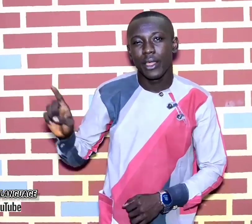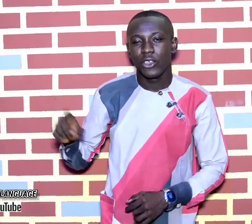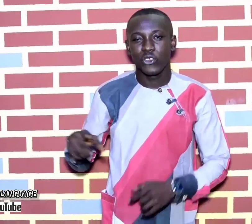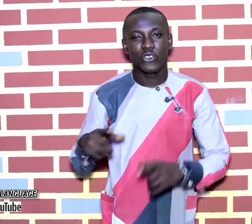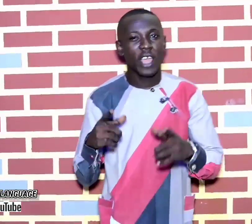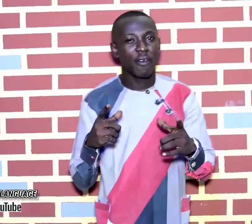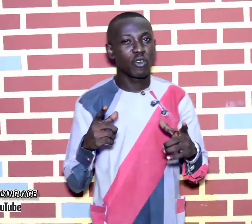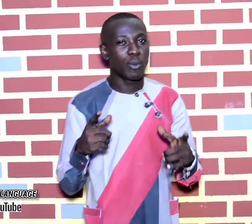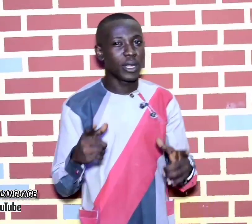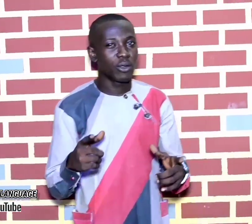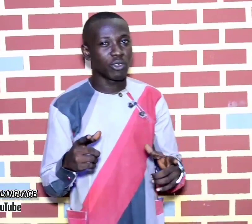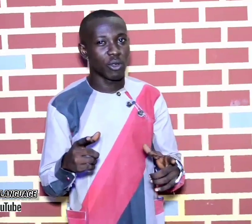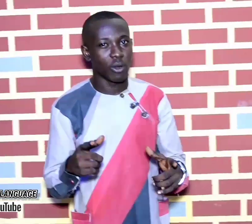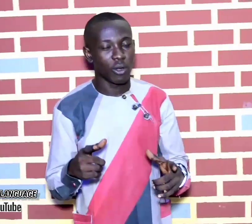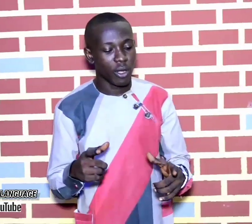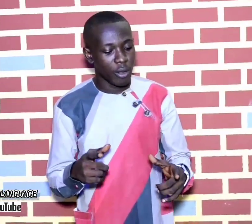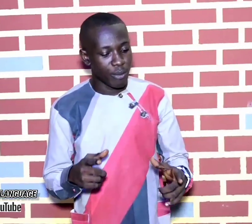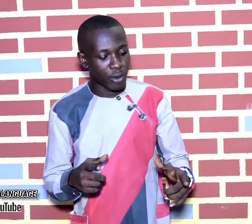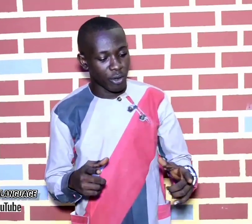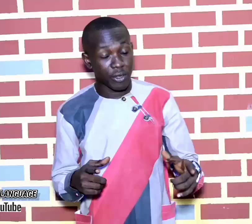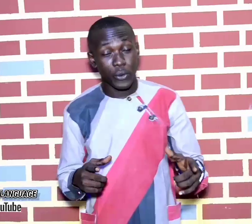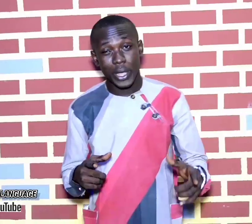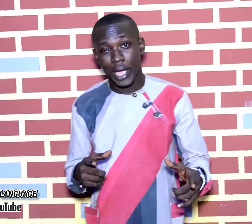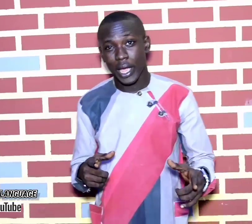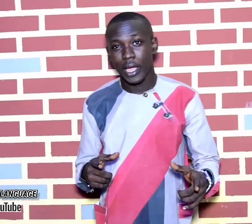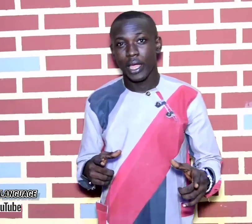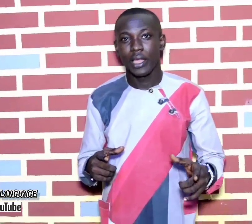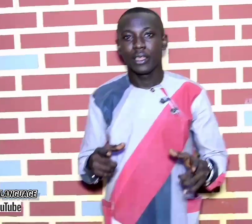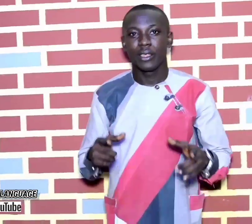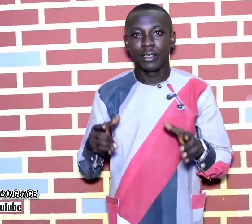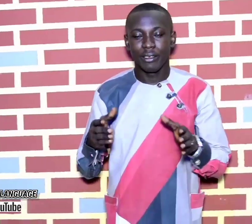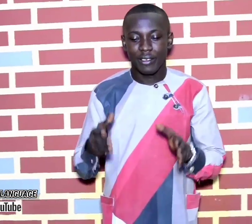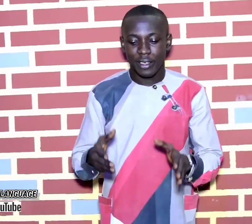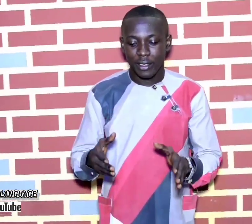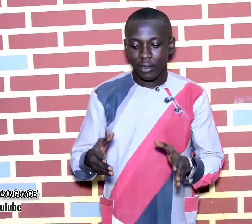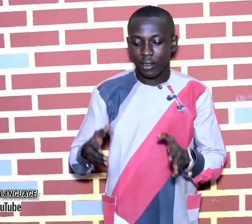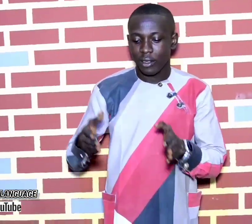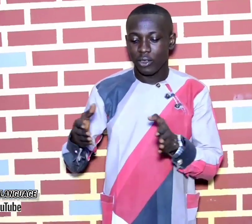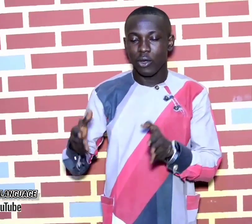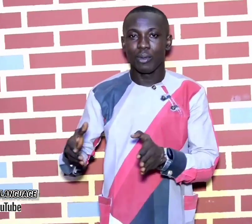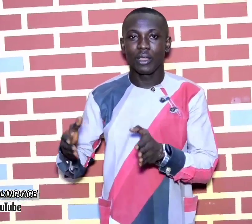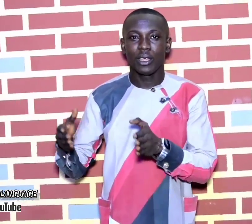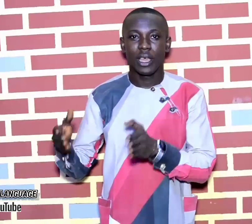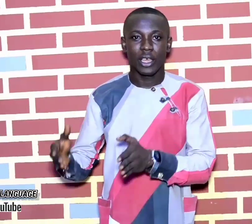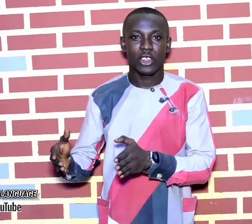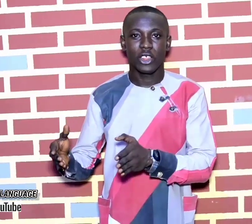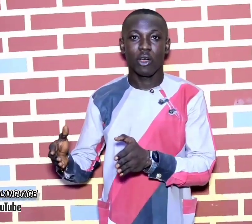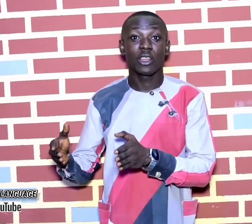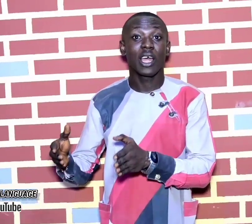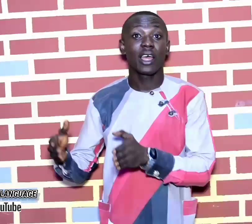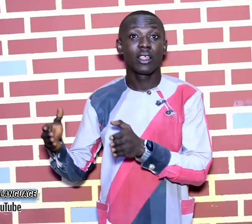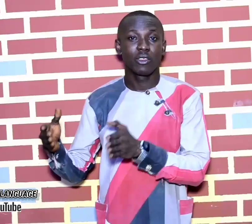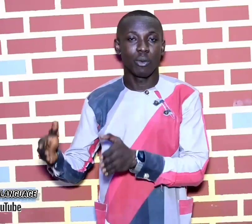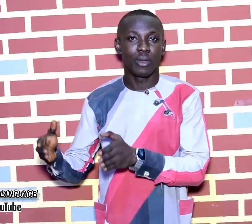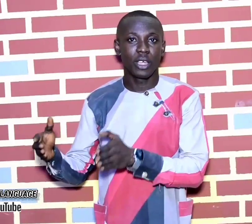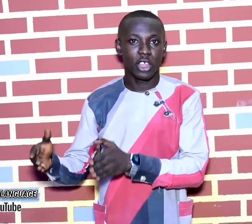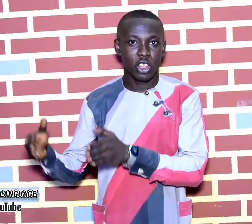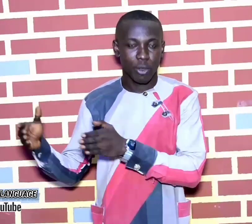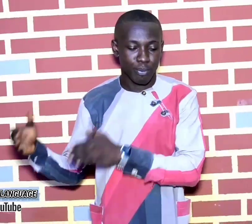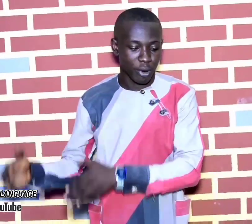You still have to obey those laws because the where is still WH, under WH